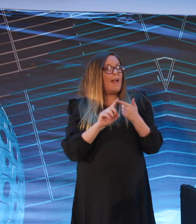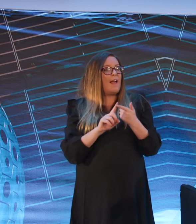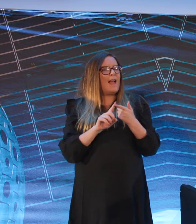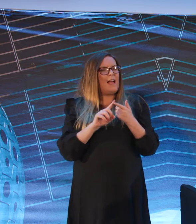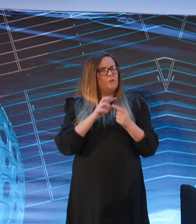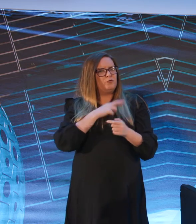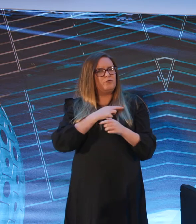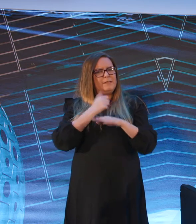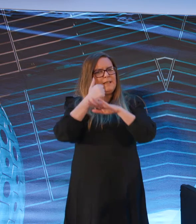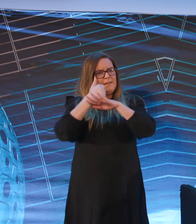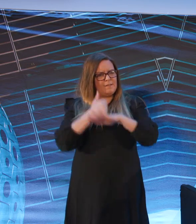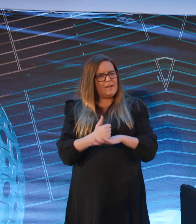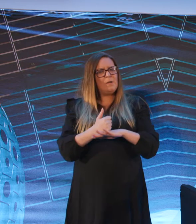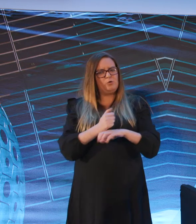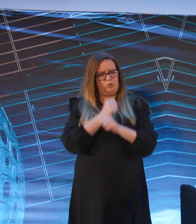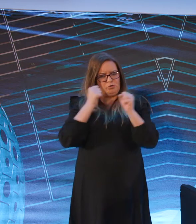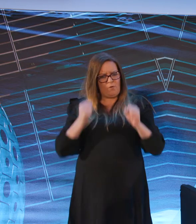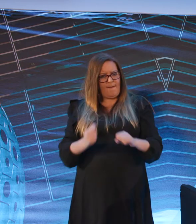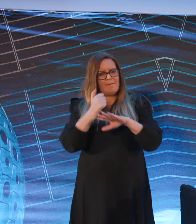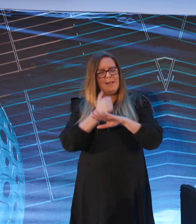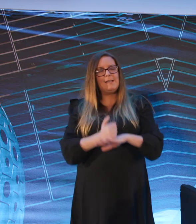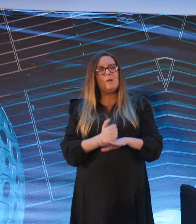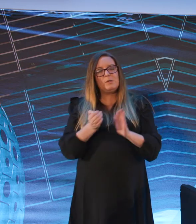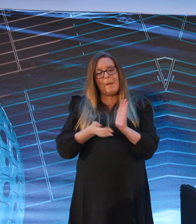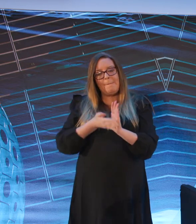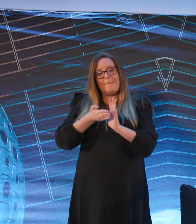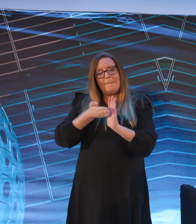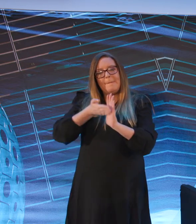foundations for building future success.